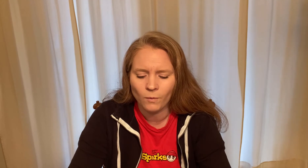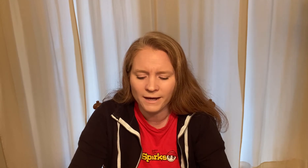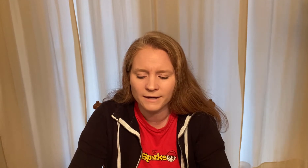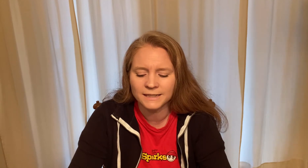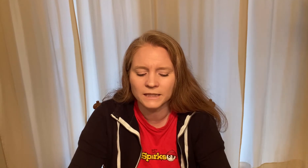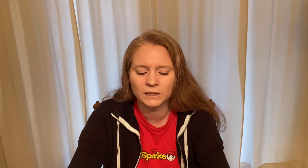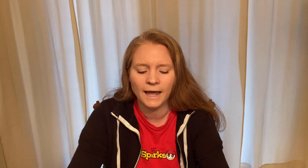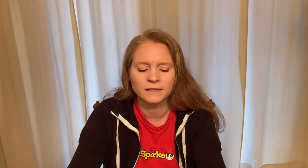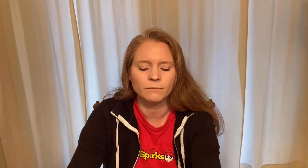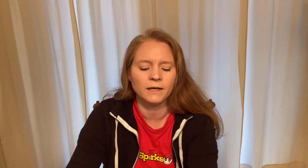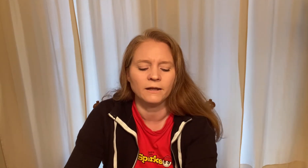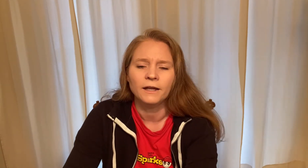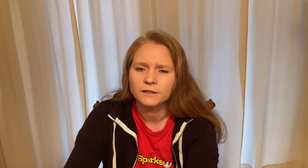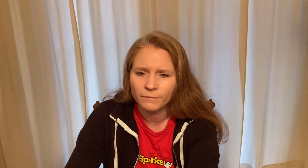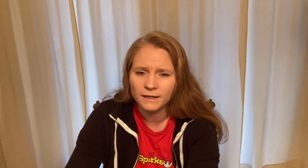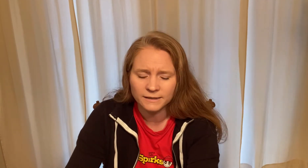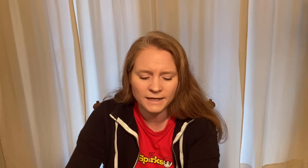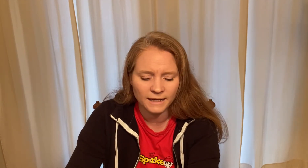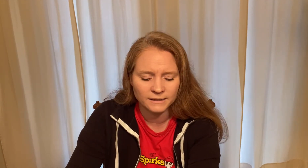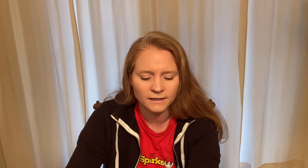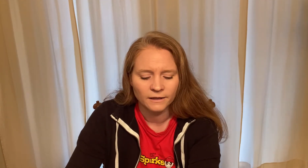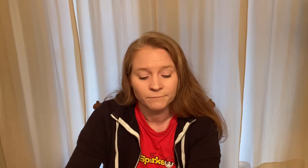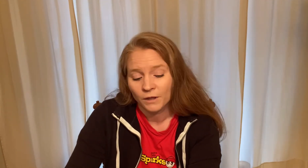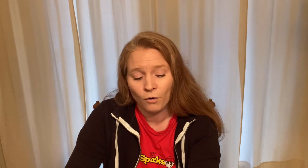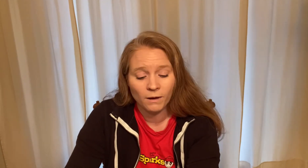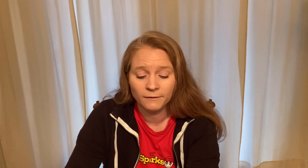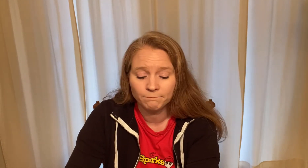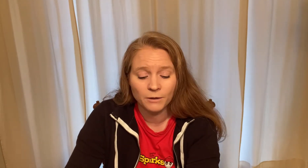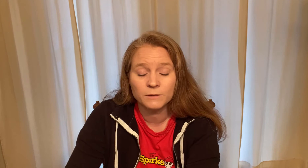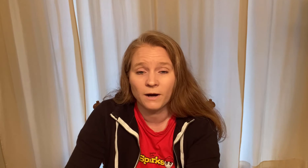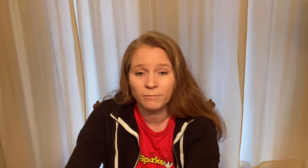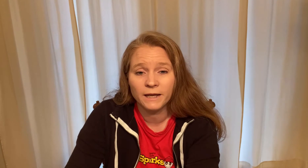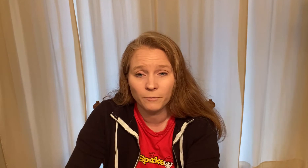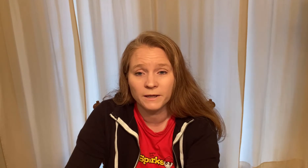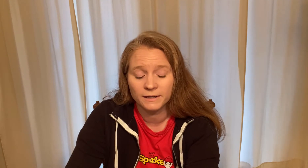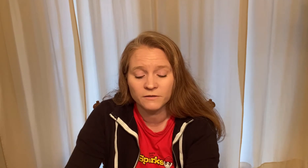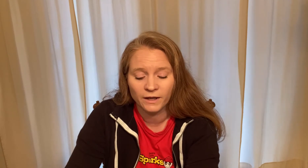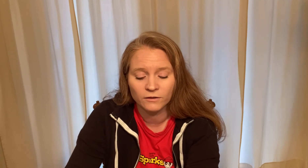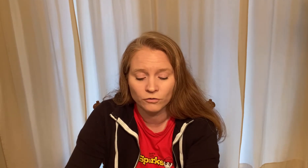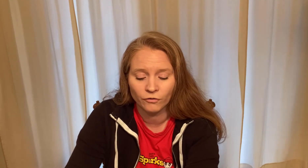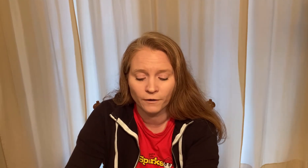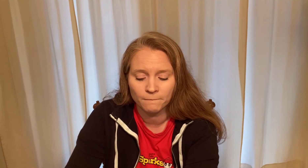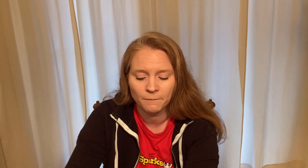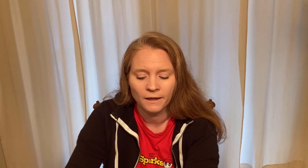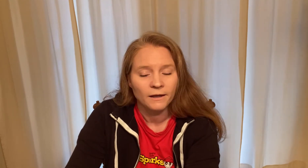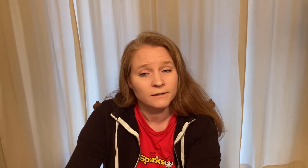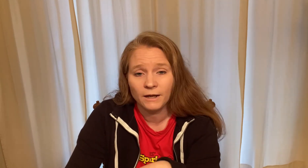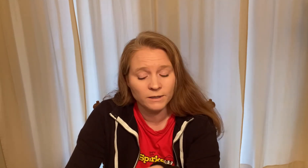waited until the last minute to meet his needs. Oh, well, it was probably helping his faith to grow. Today wasn't